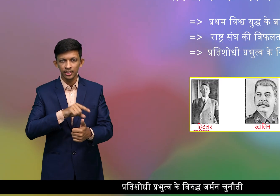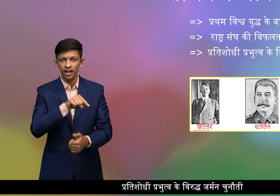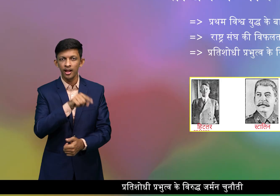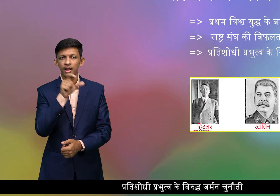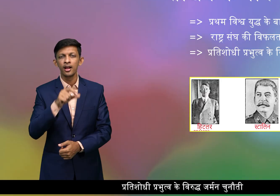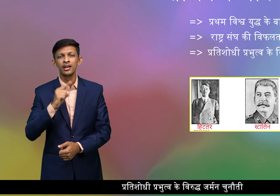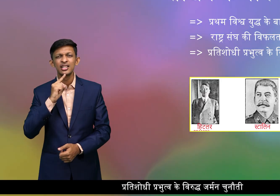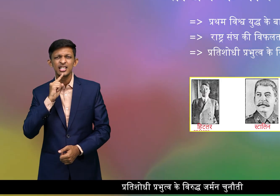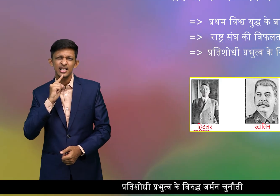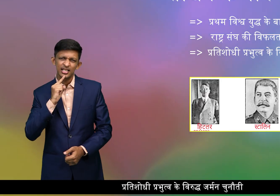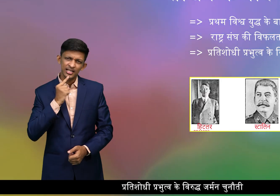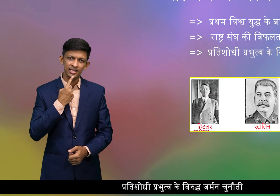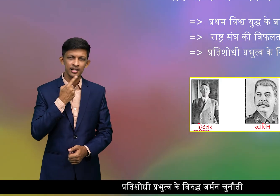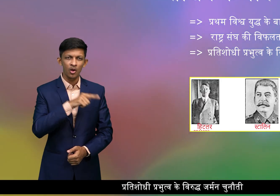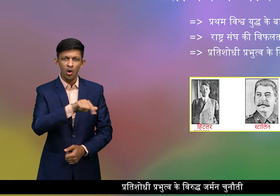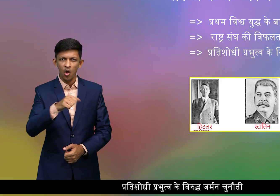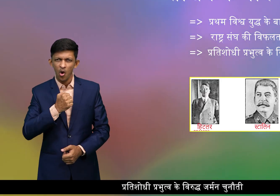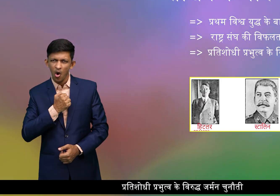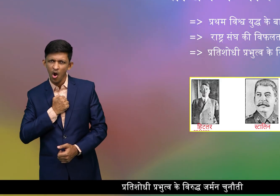domination.